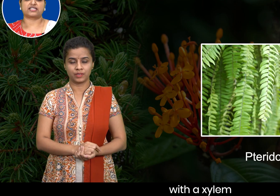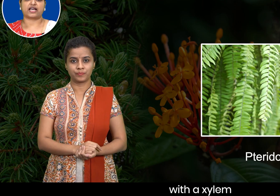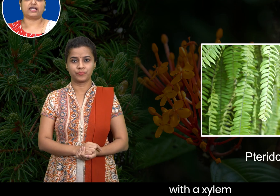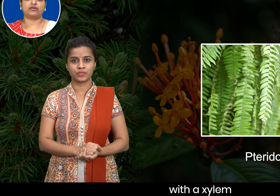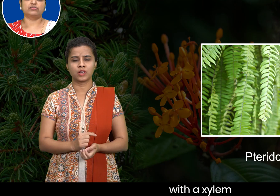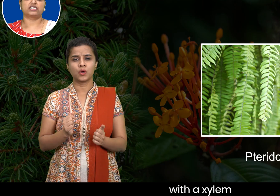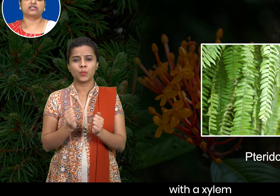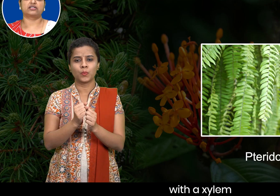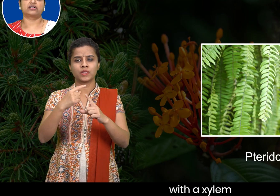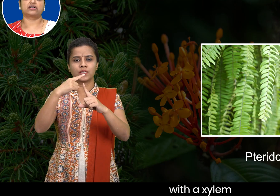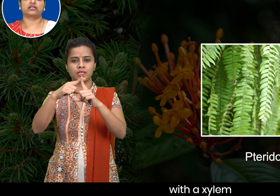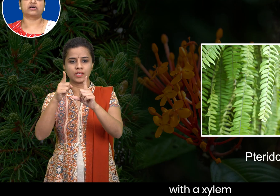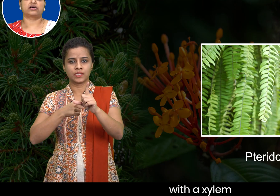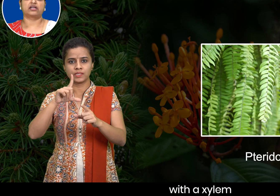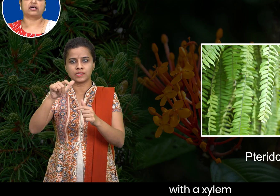with a xylem